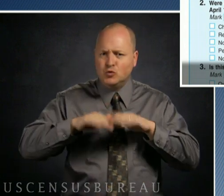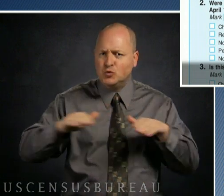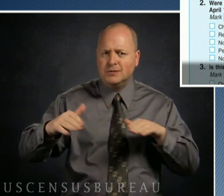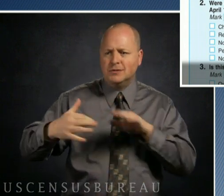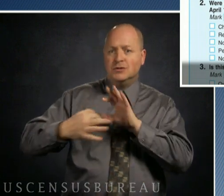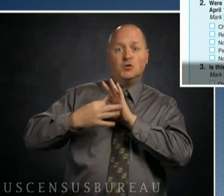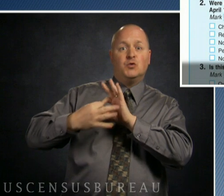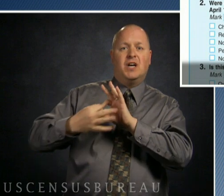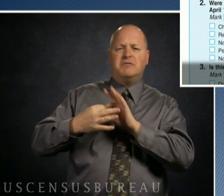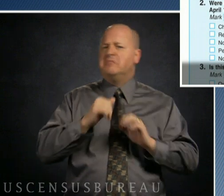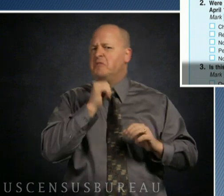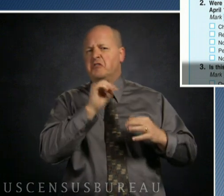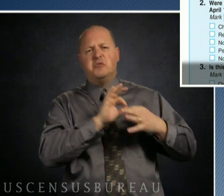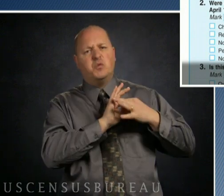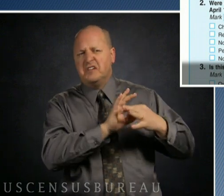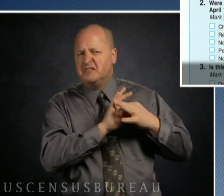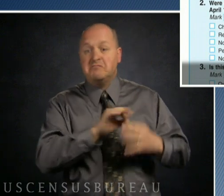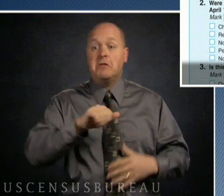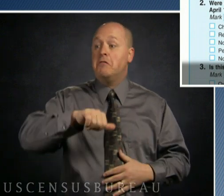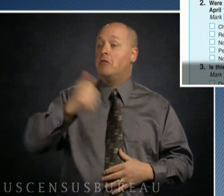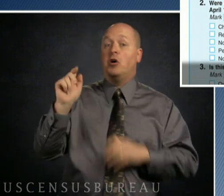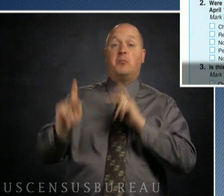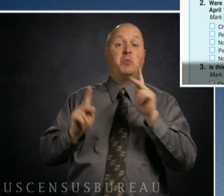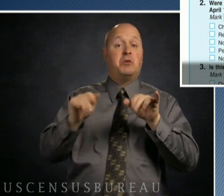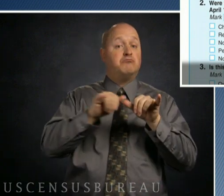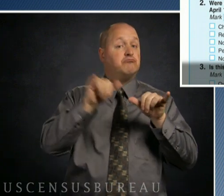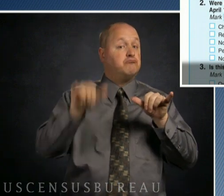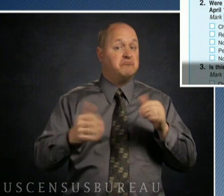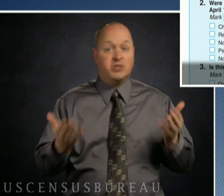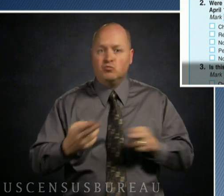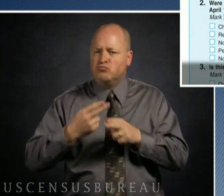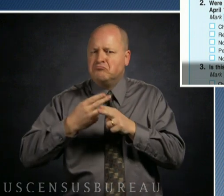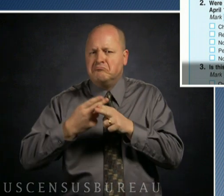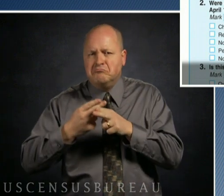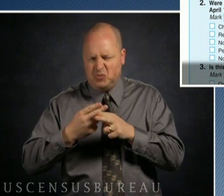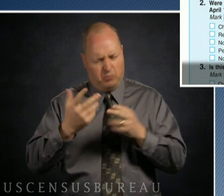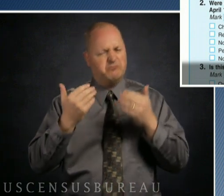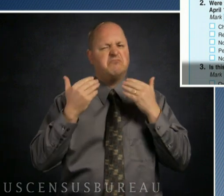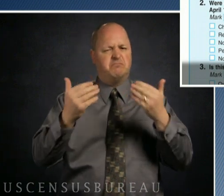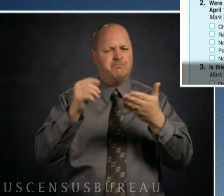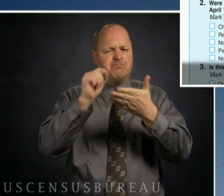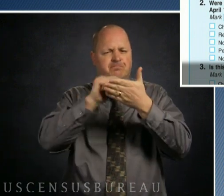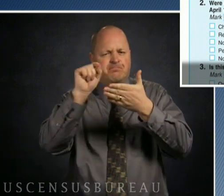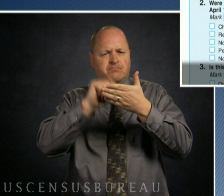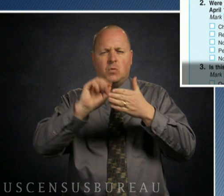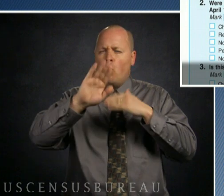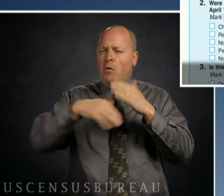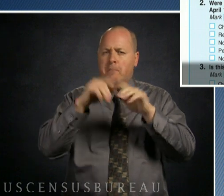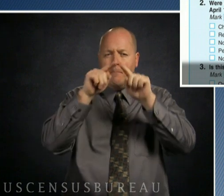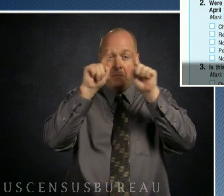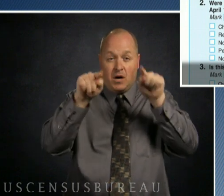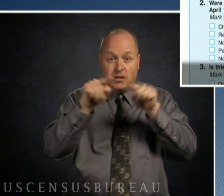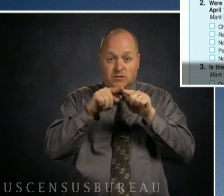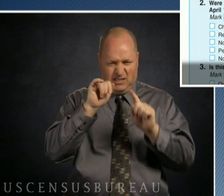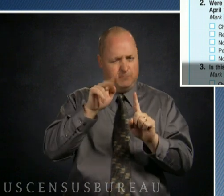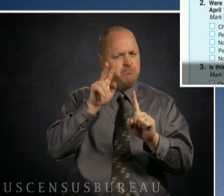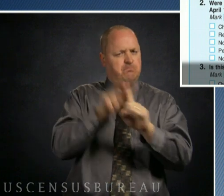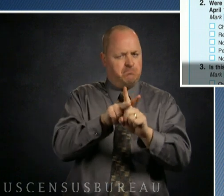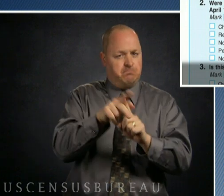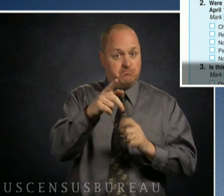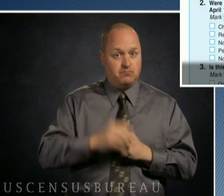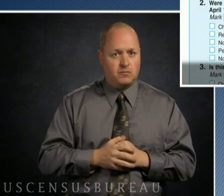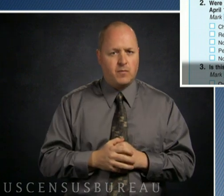question 1? If you forgot to count children, relatives, non-relatives, or other people staying here